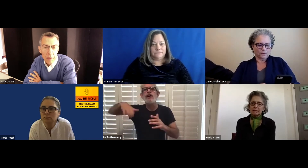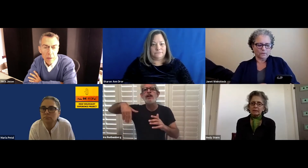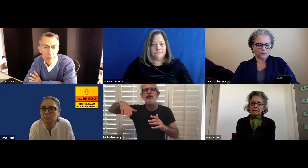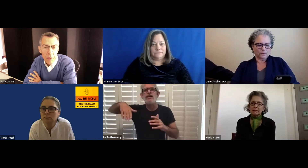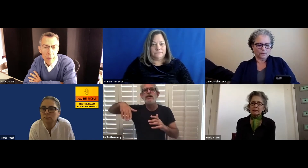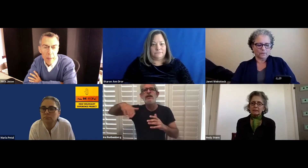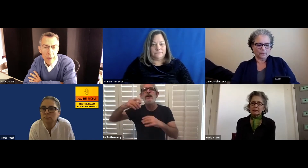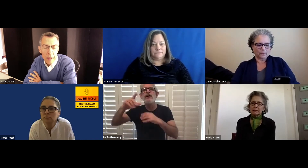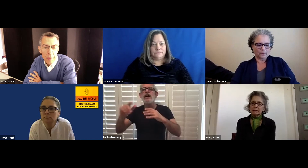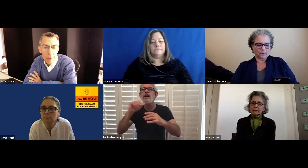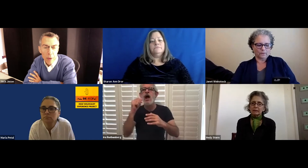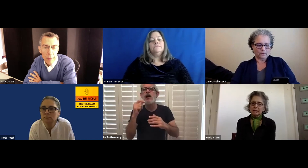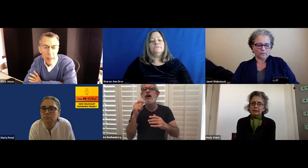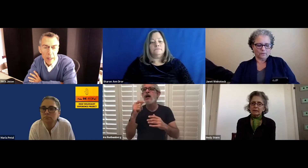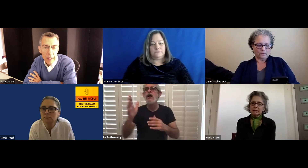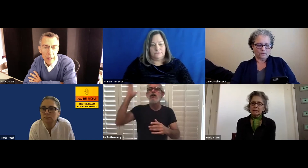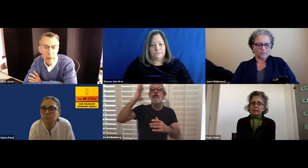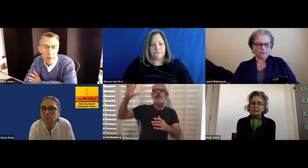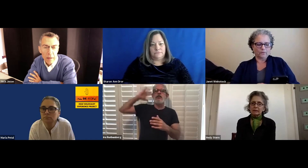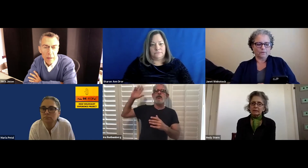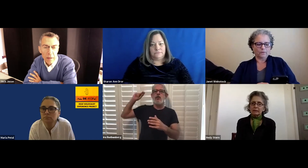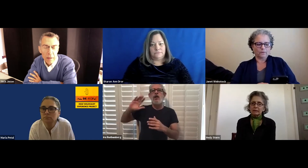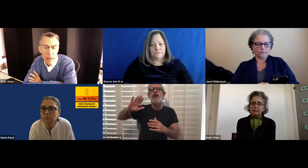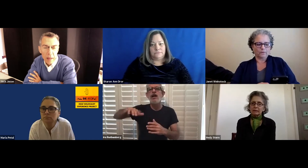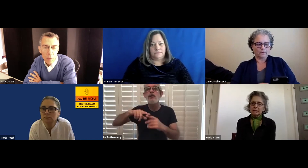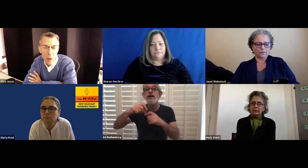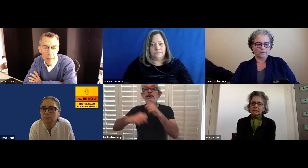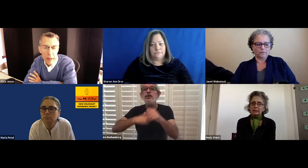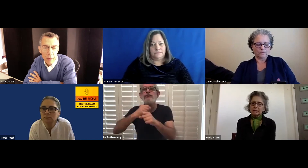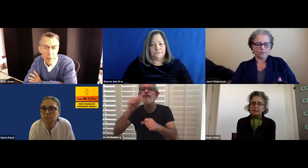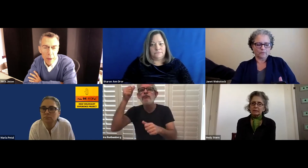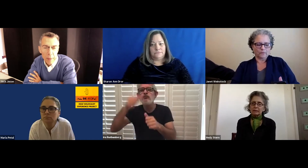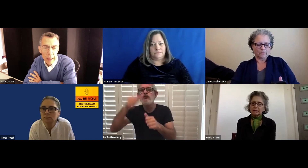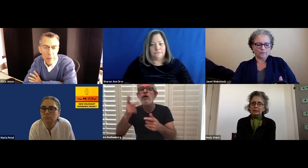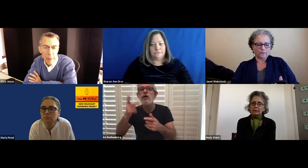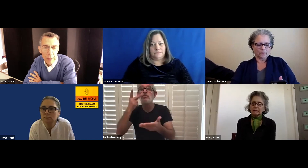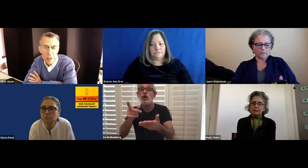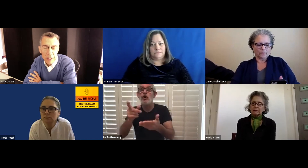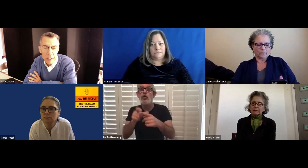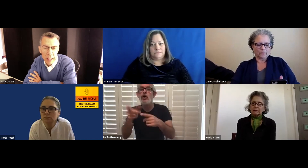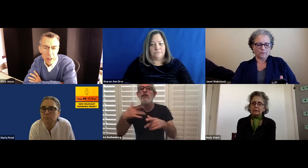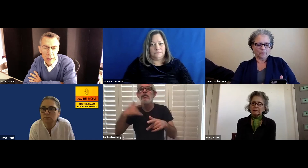who remembered it was probably not way back when, but probably later. Probably she doesn't exactly know the exact word,